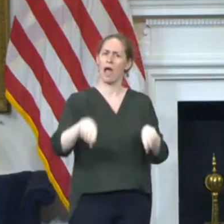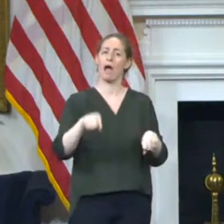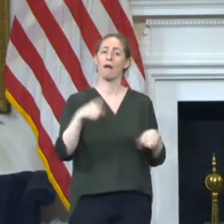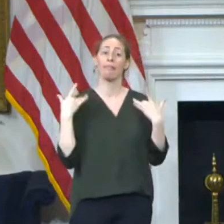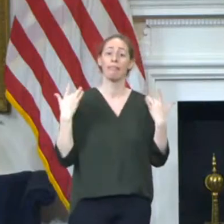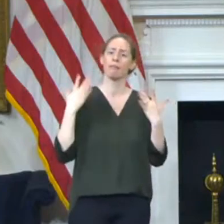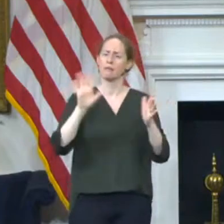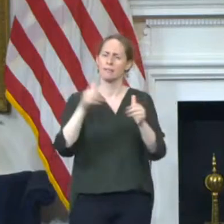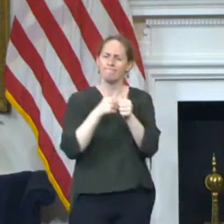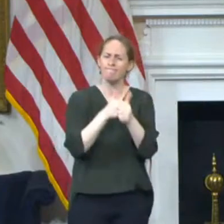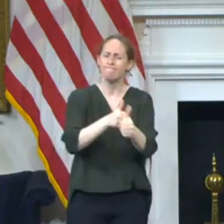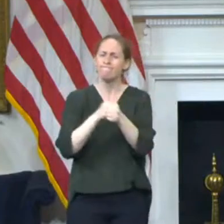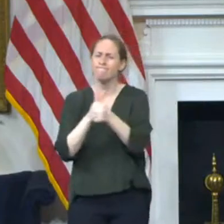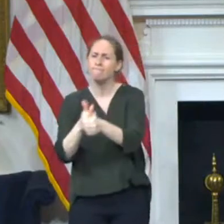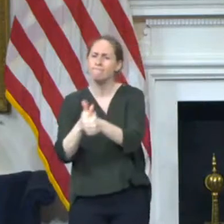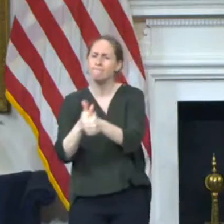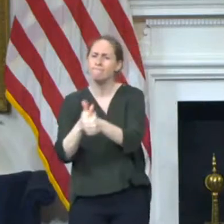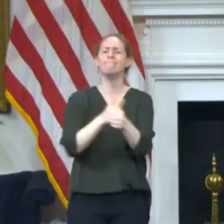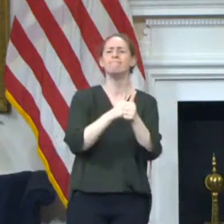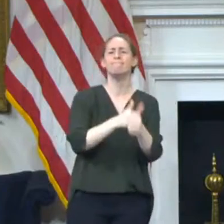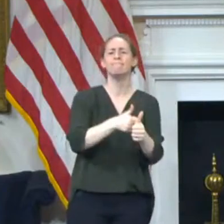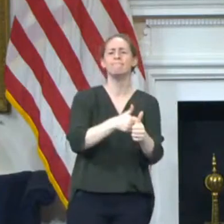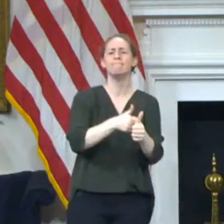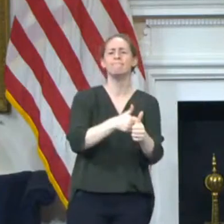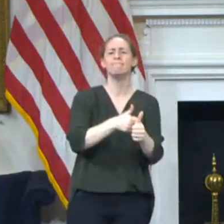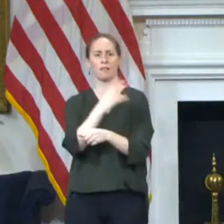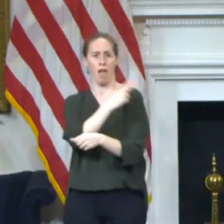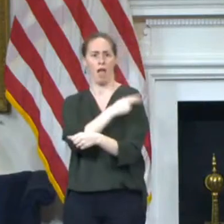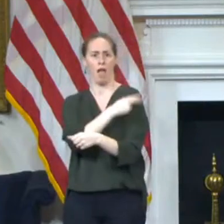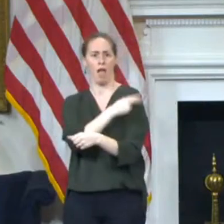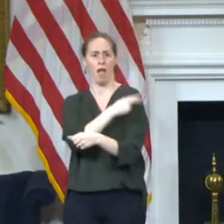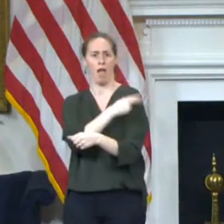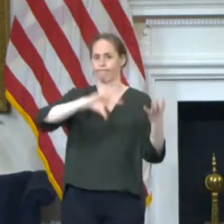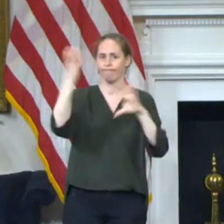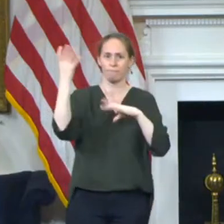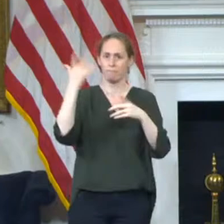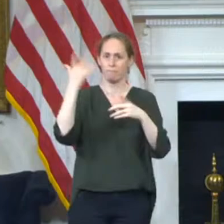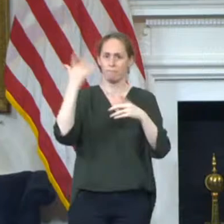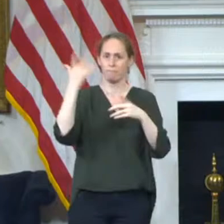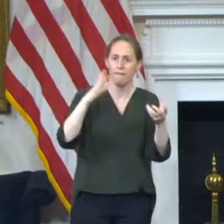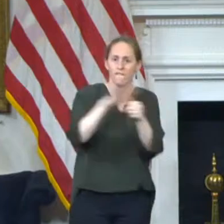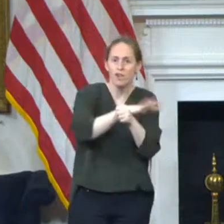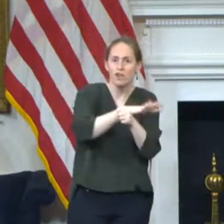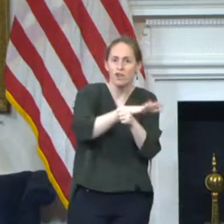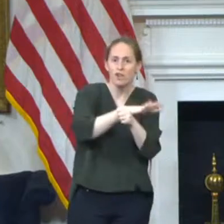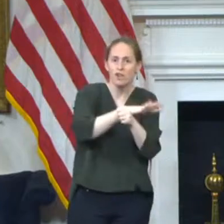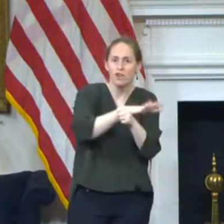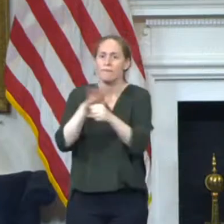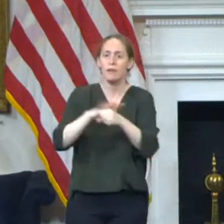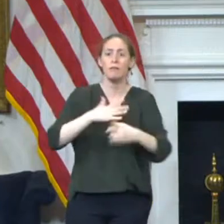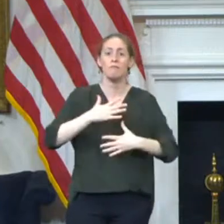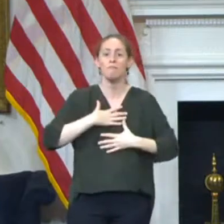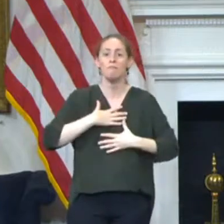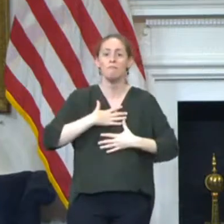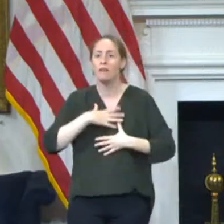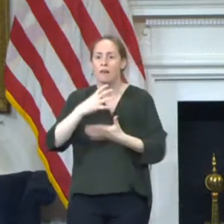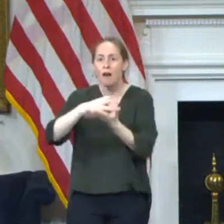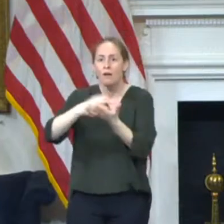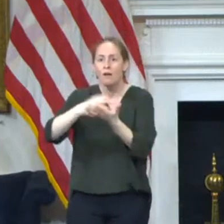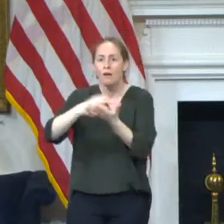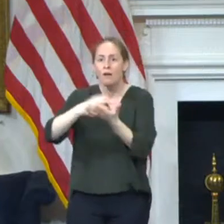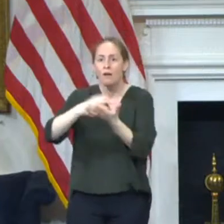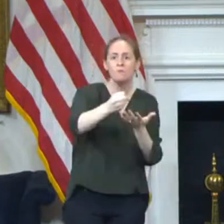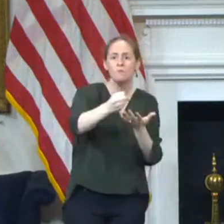have a situation back in the spring where we had our hospitals overloaded. We didn't have enough ICU beds. We didn't have enough